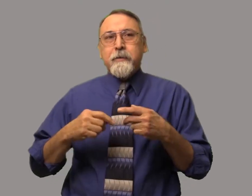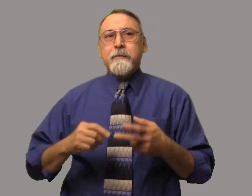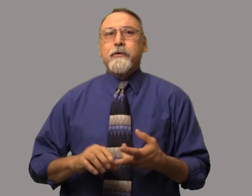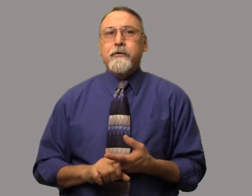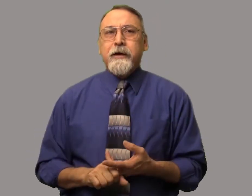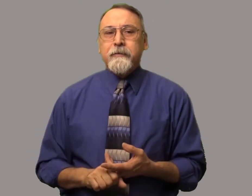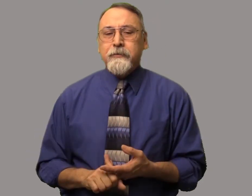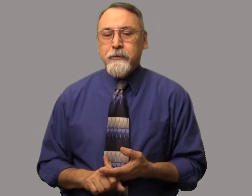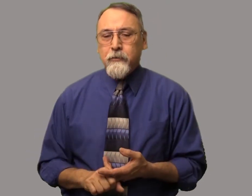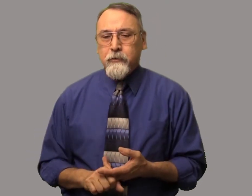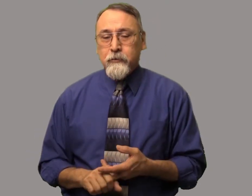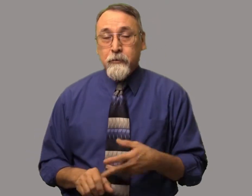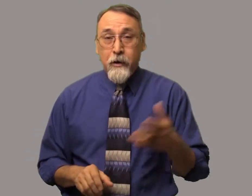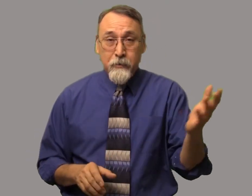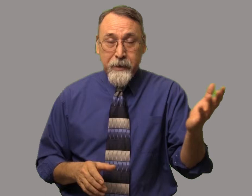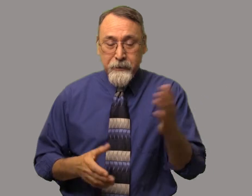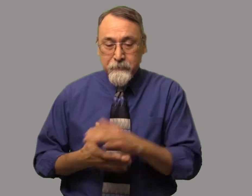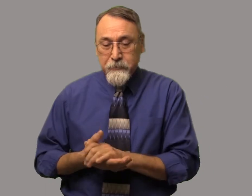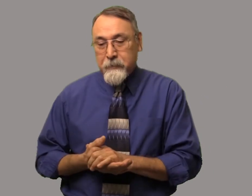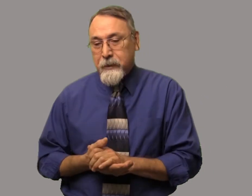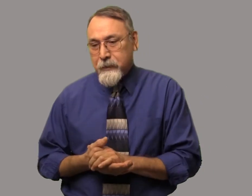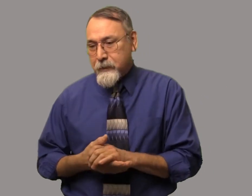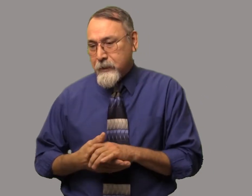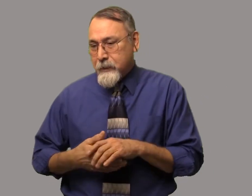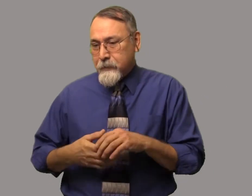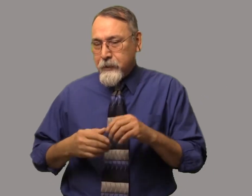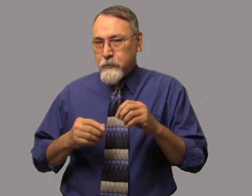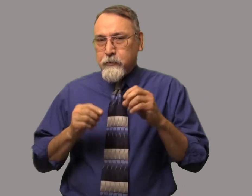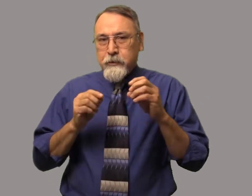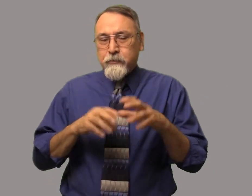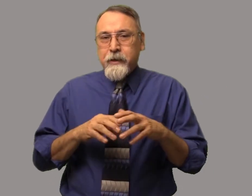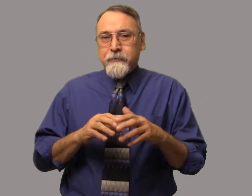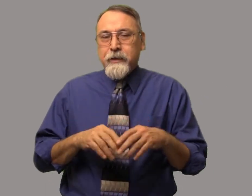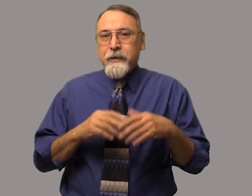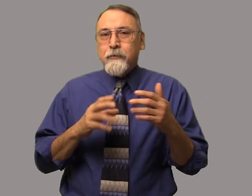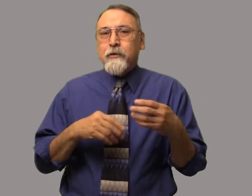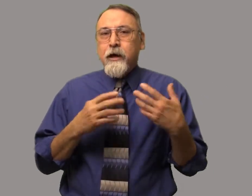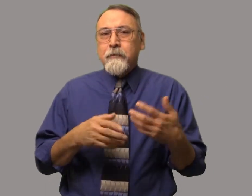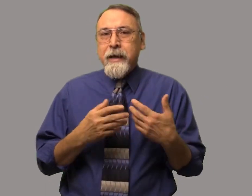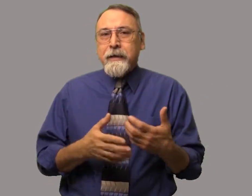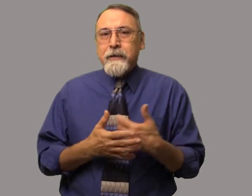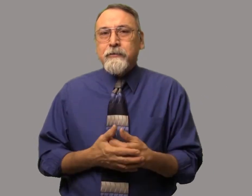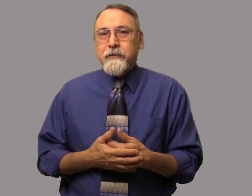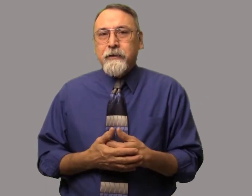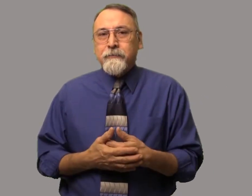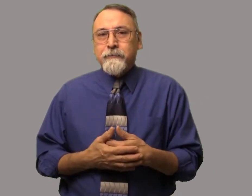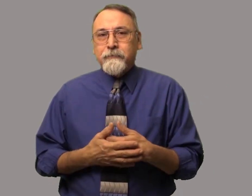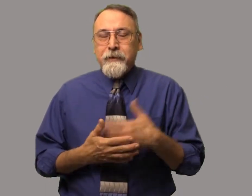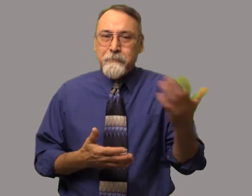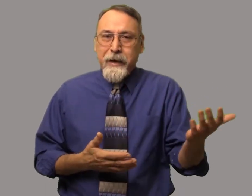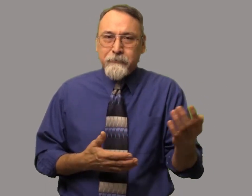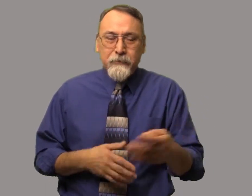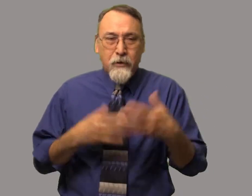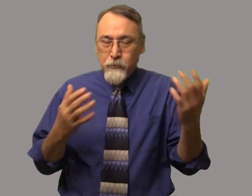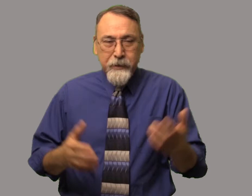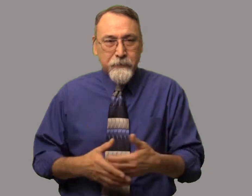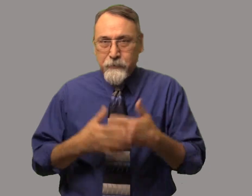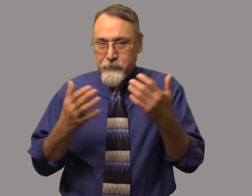automated programs in Oracle. RMAN comes to mind that you can address, and it will automatically do stuff in the background on weekends or